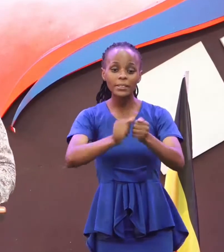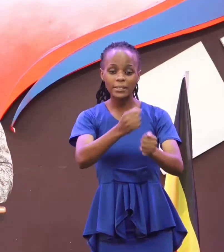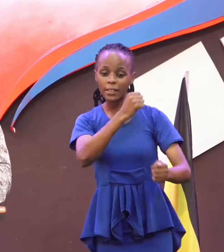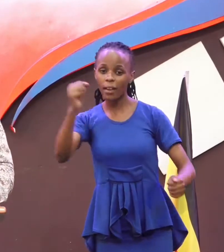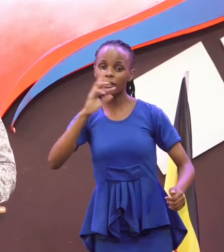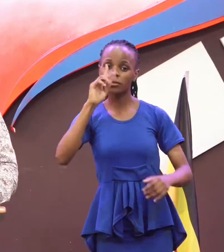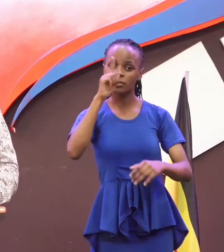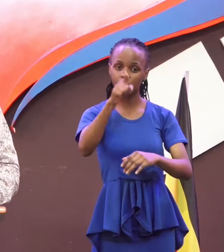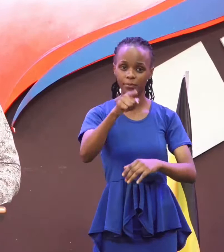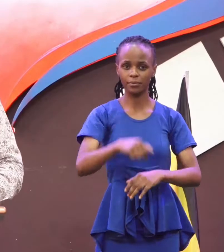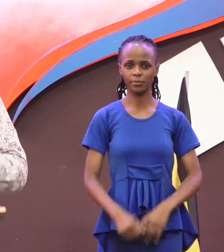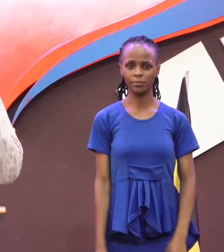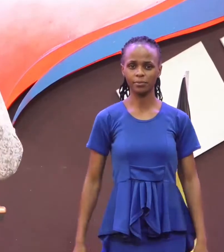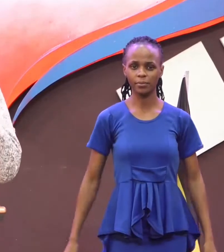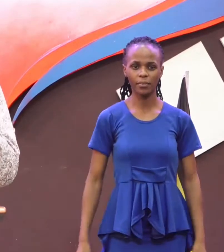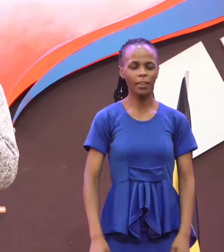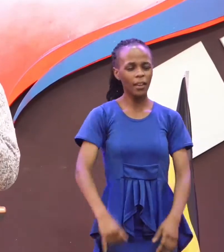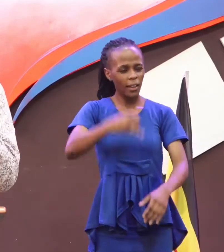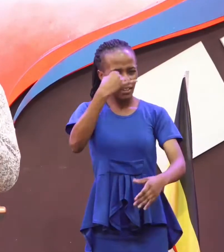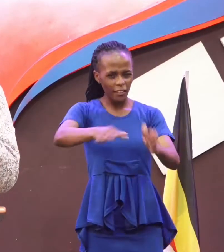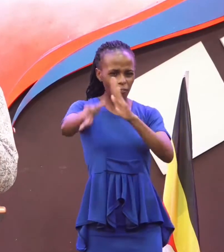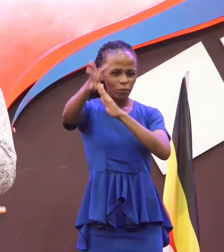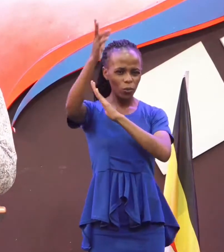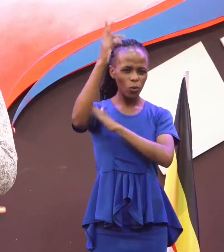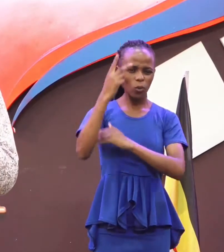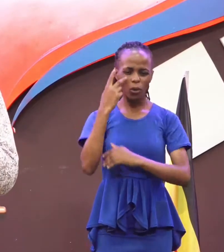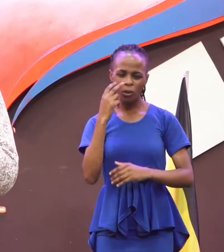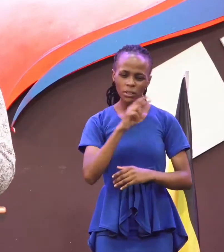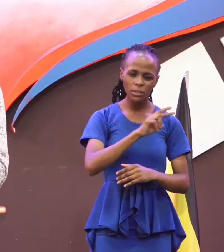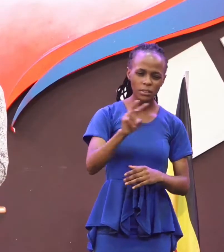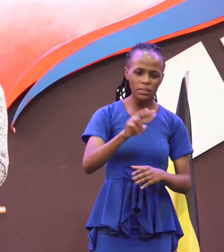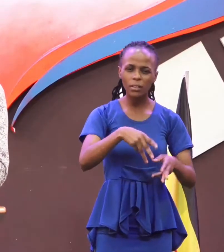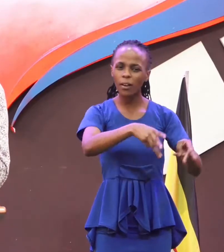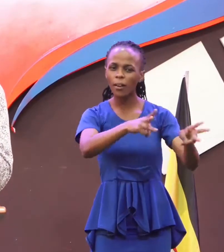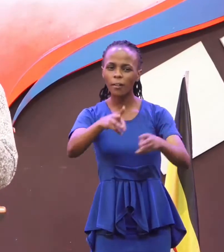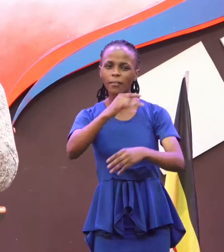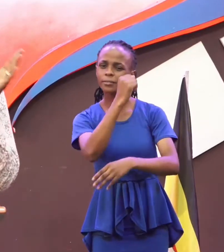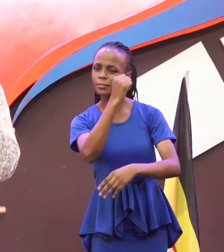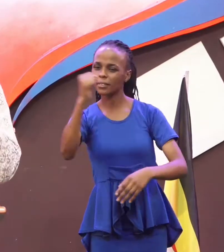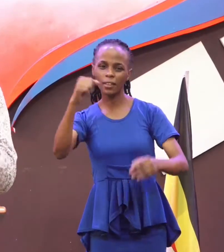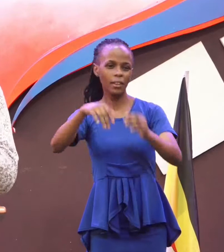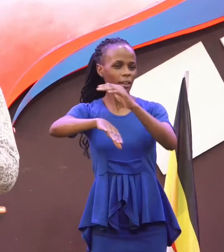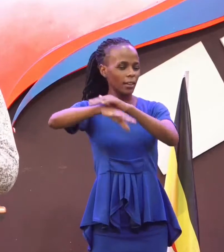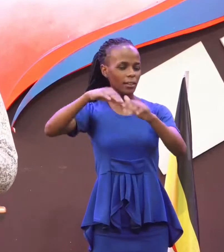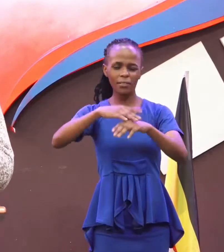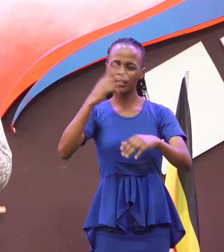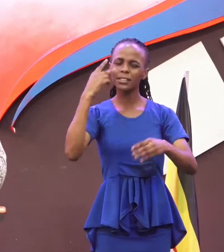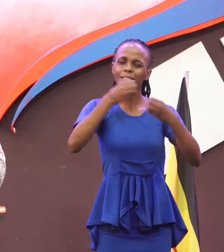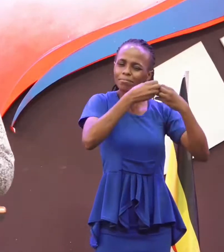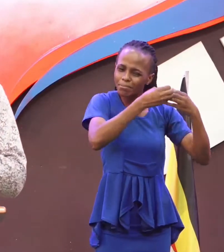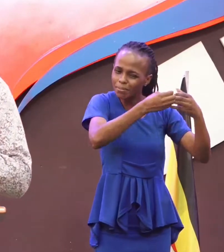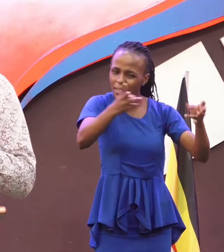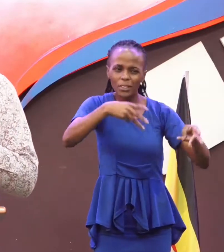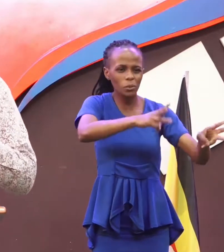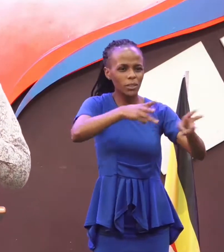which side are you standing? Katonda bwabala ba sides. If the Lord sees sides, talaba ngeri nyingi. He does not see